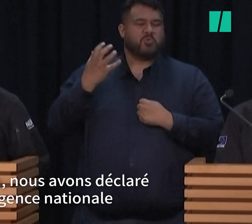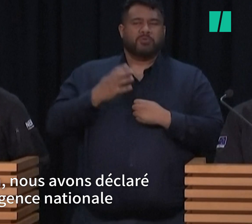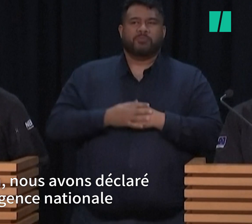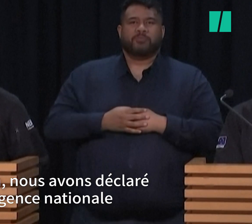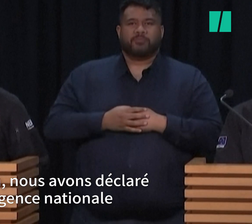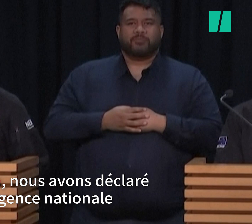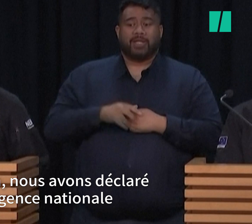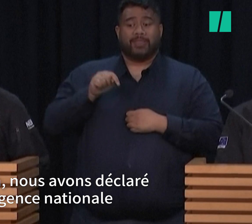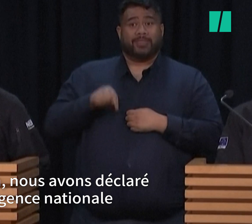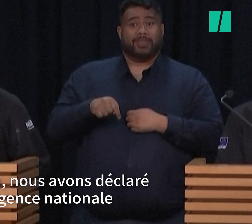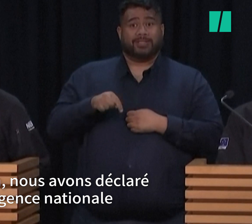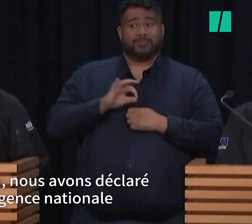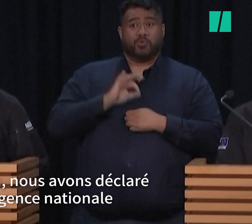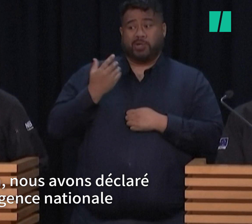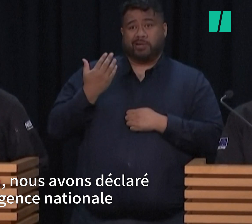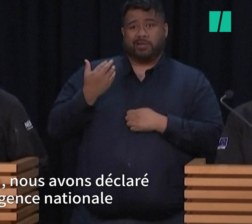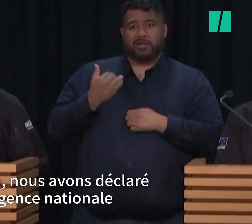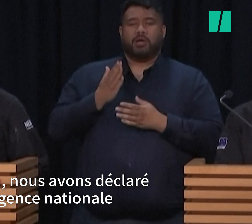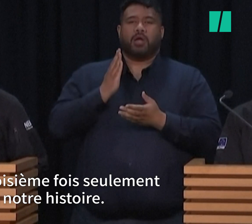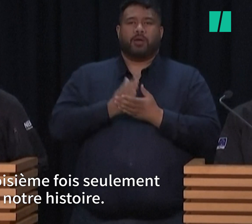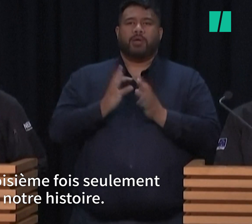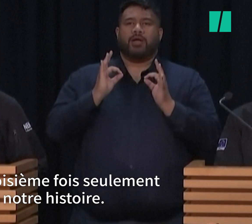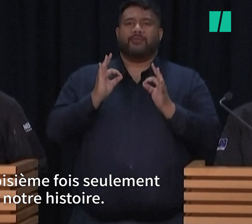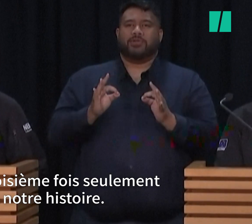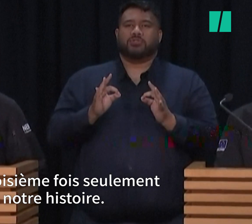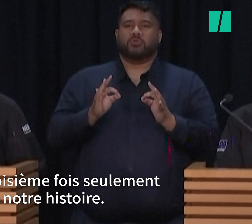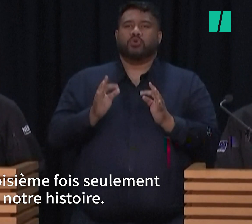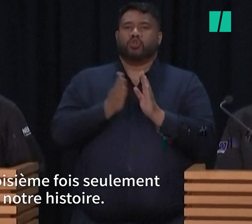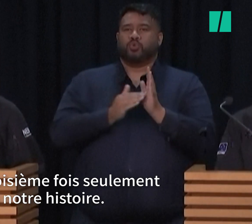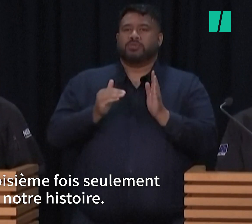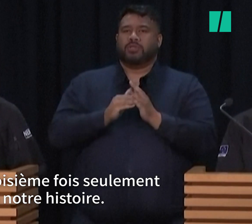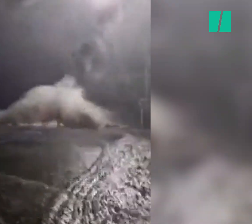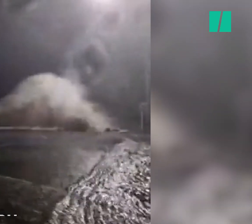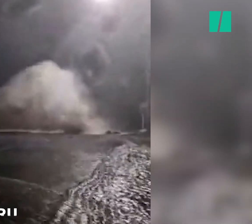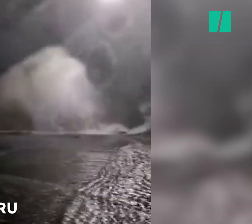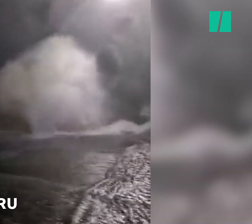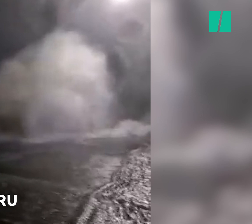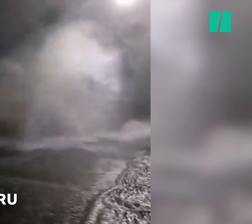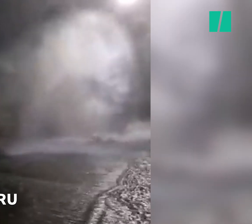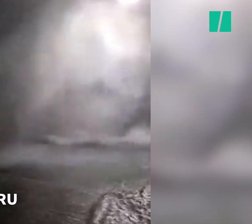This morning we declared a national emergency for only the third time in our history.